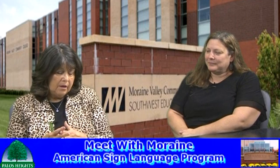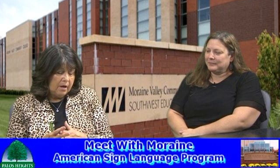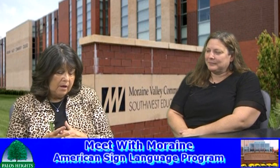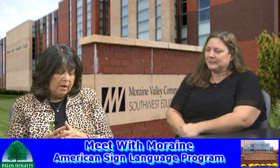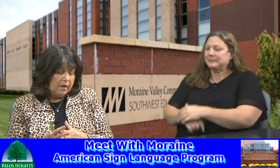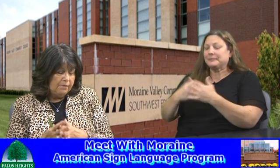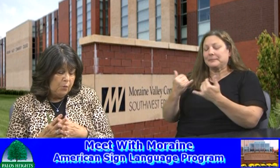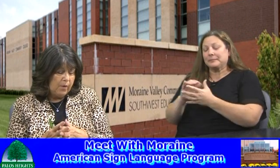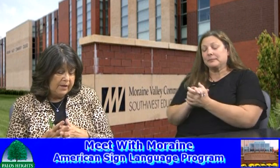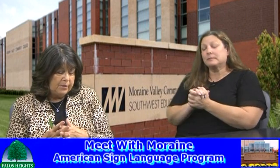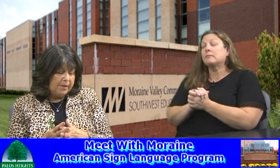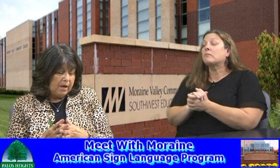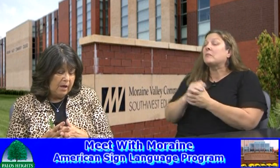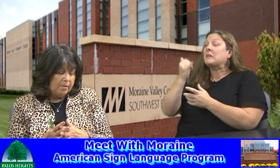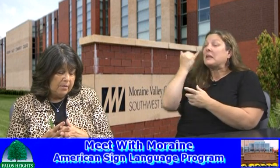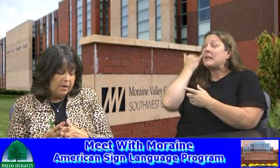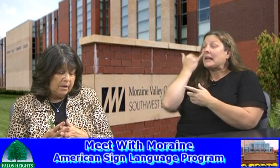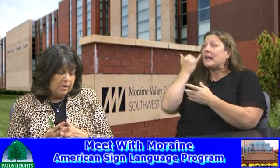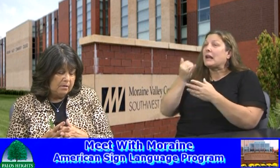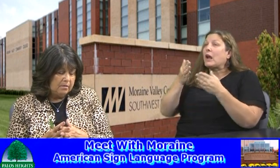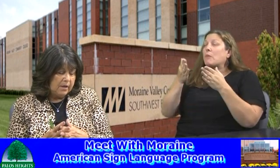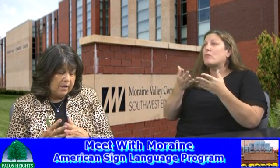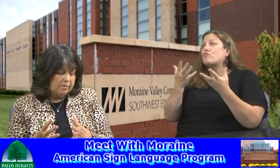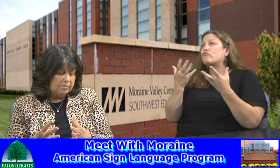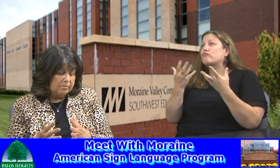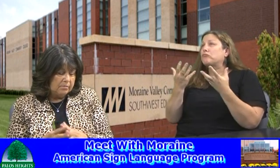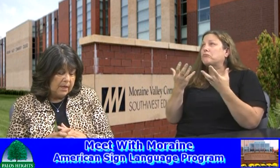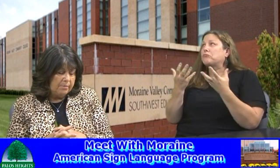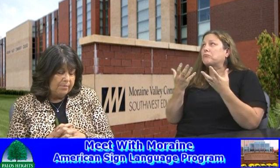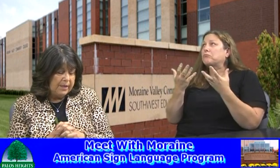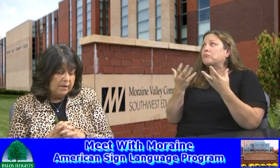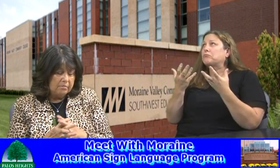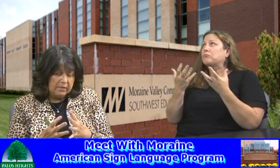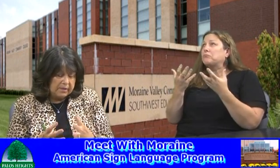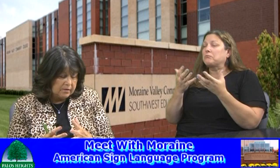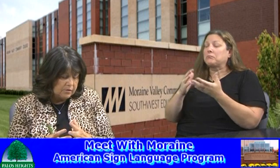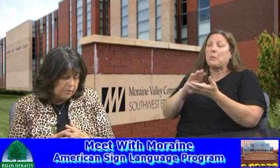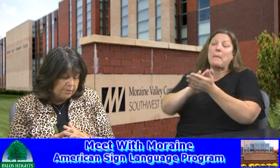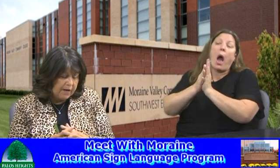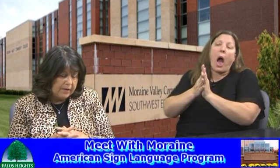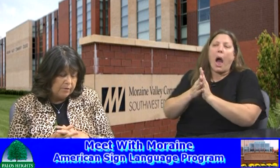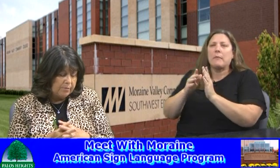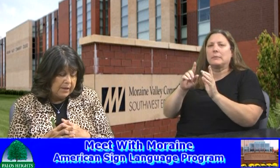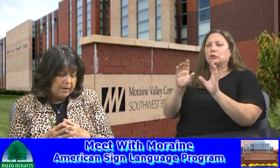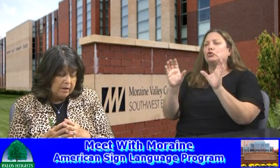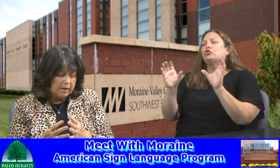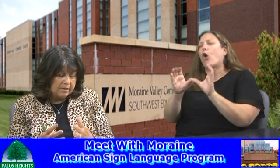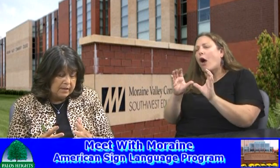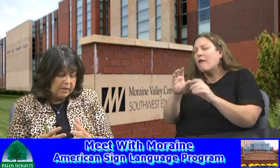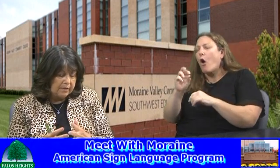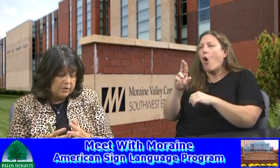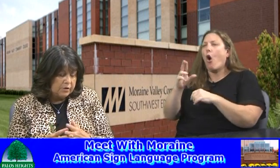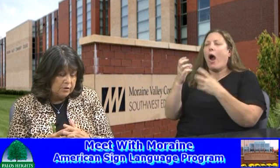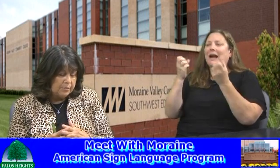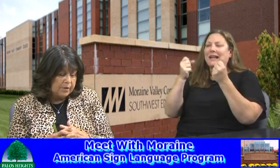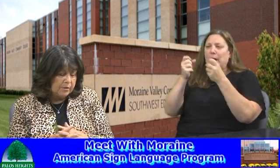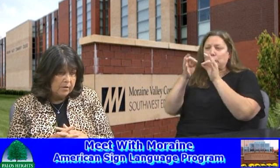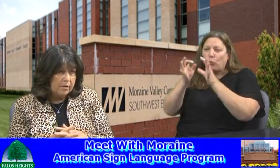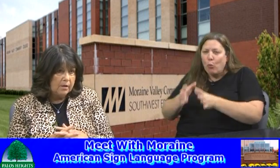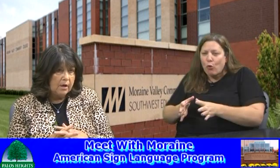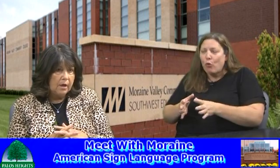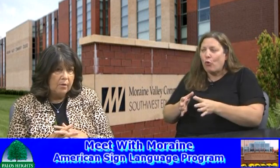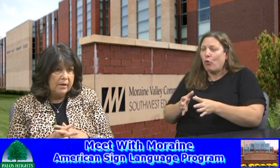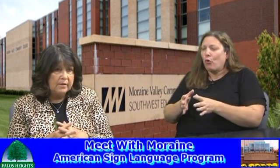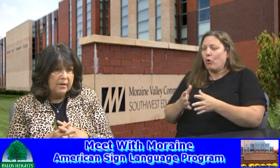Now, if you wanted to become and be like certified or be a sign language